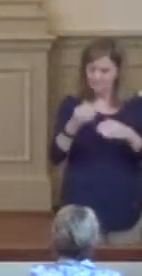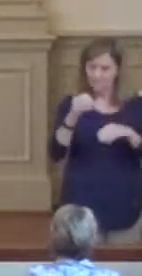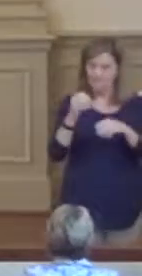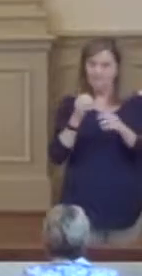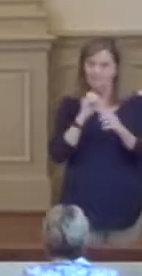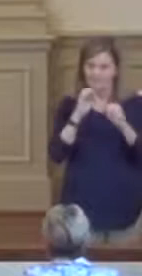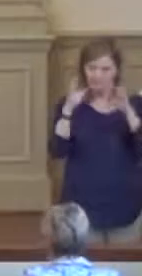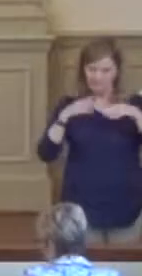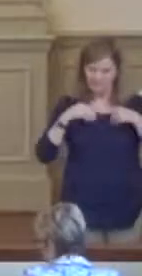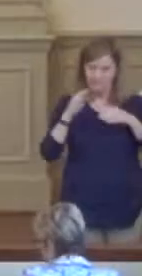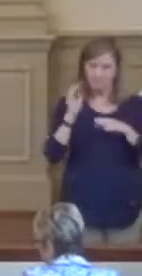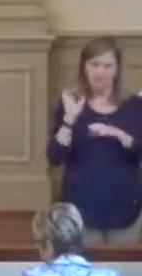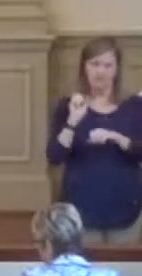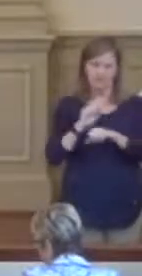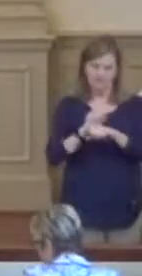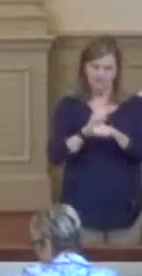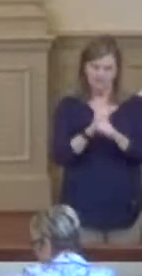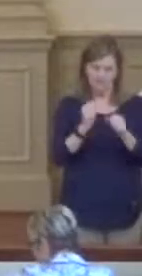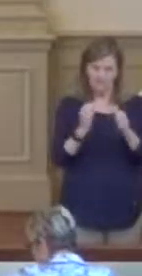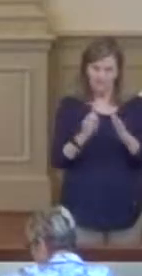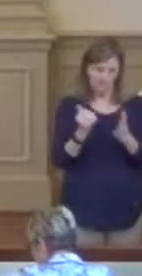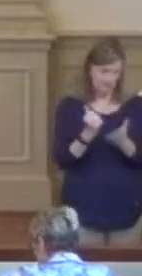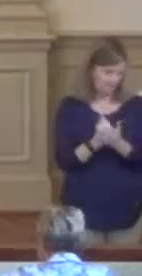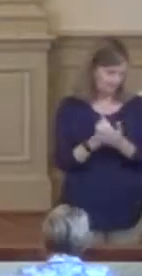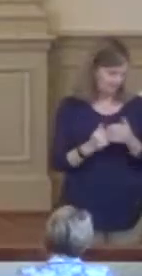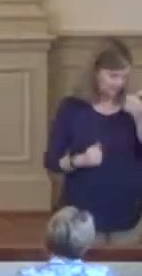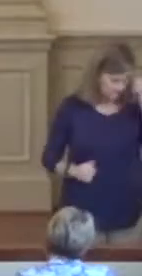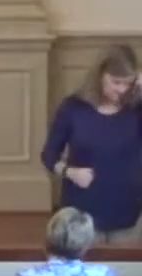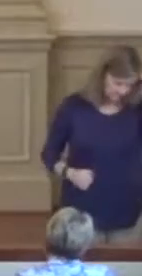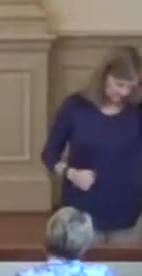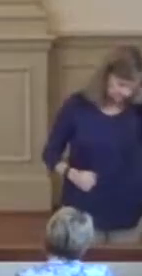rock and our redeemer. Amen.